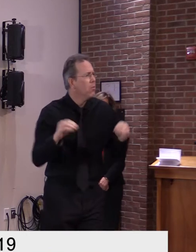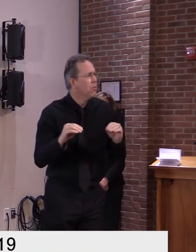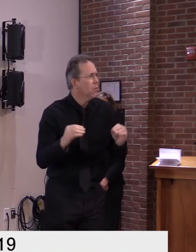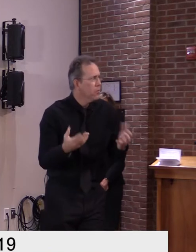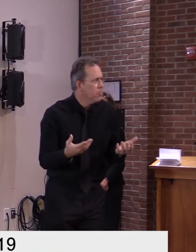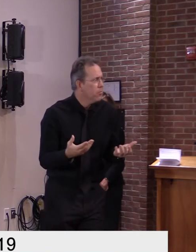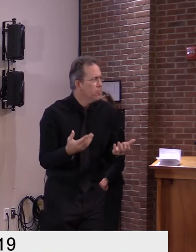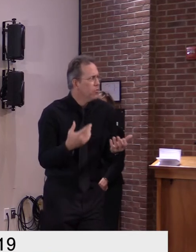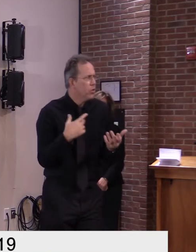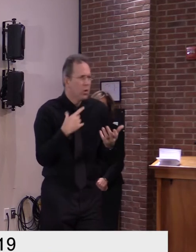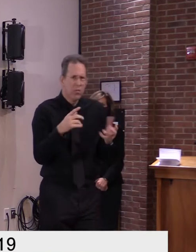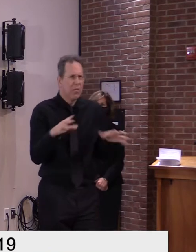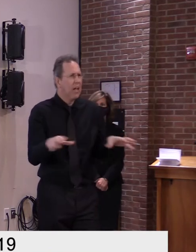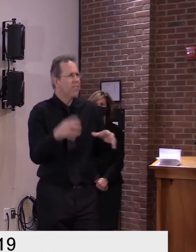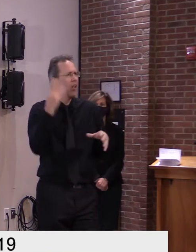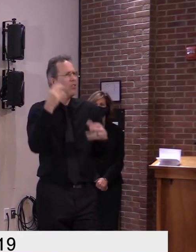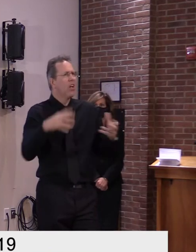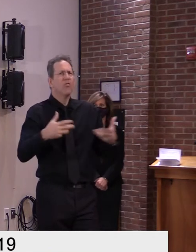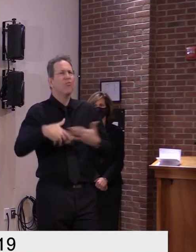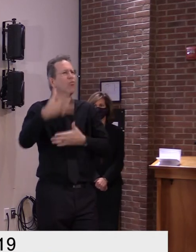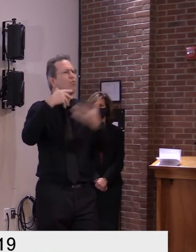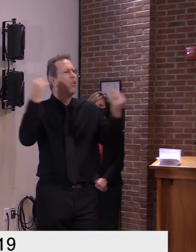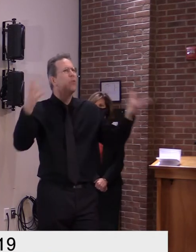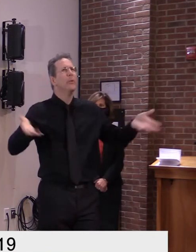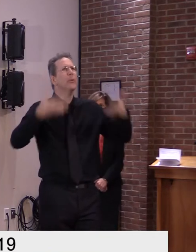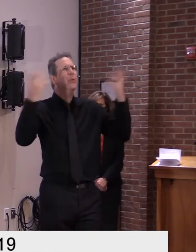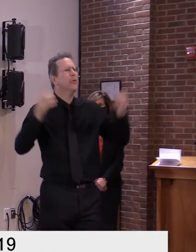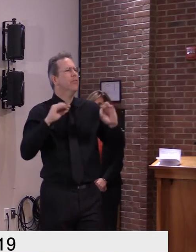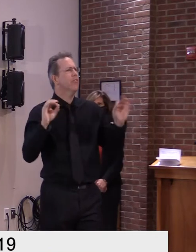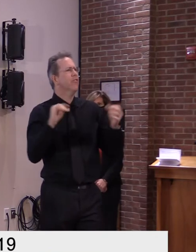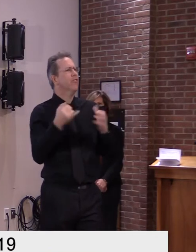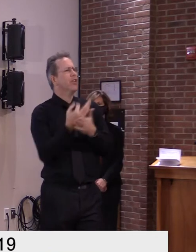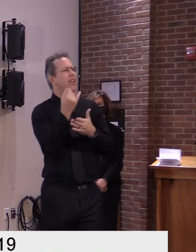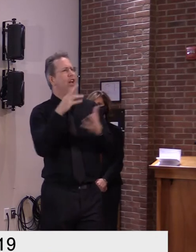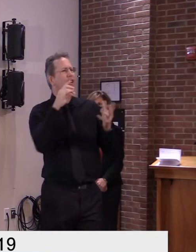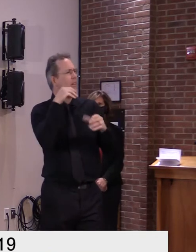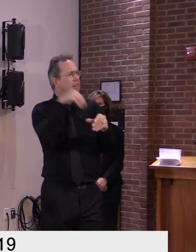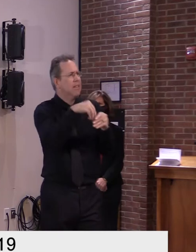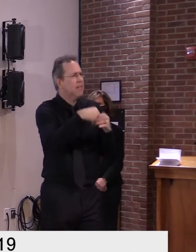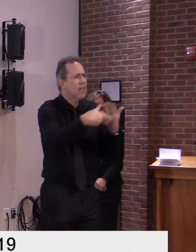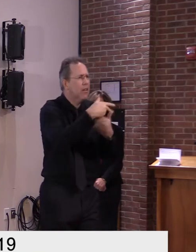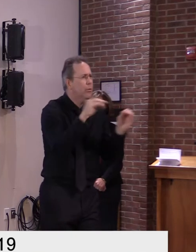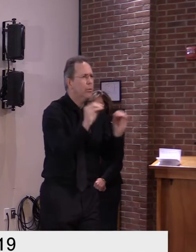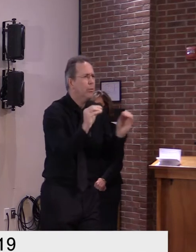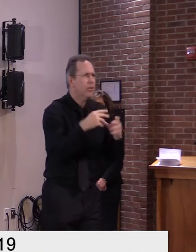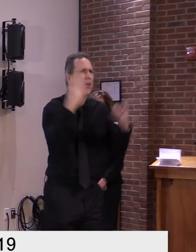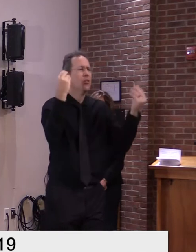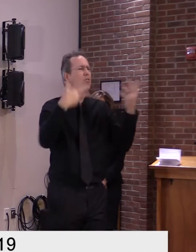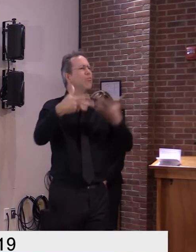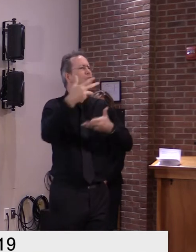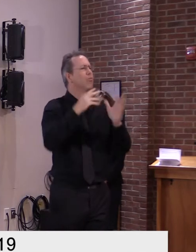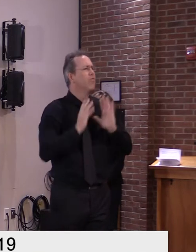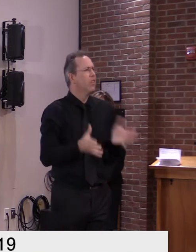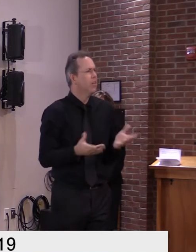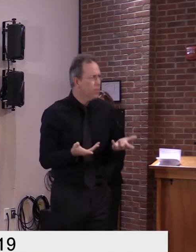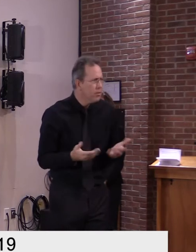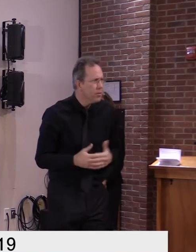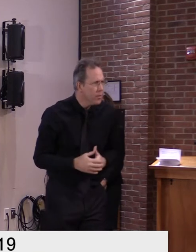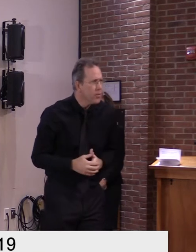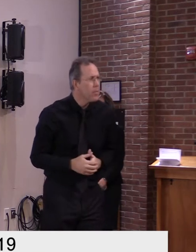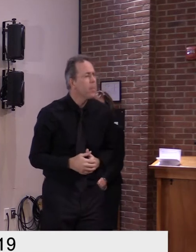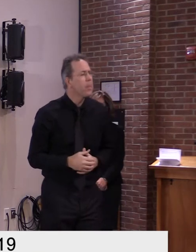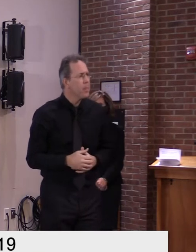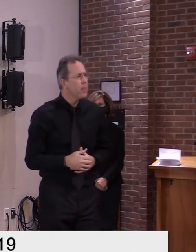be active. Here, it's safer there. And we have to remember, too, that I don't imagine all of